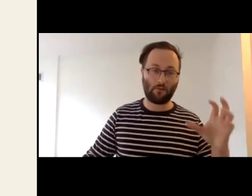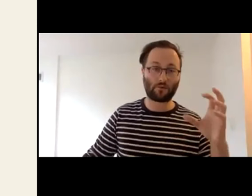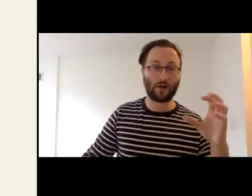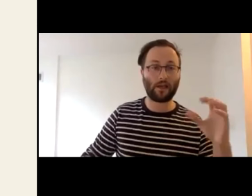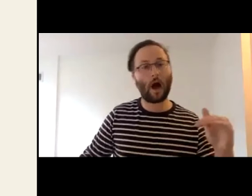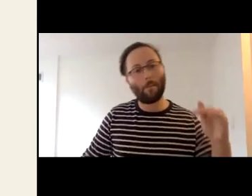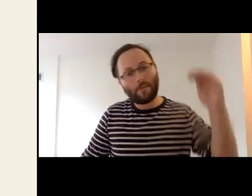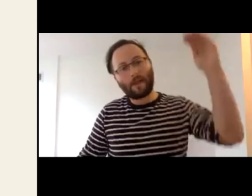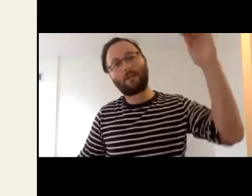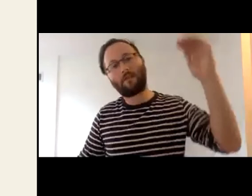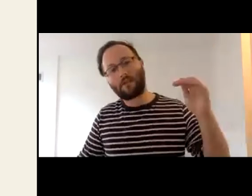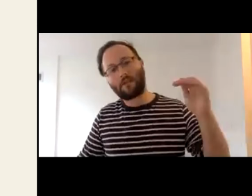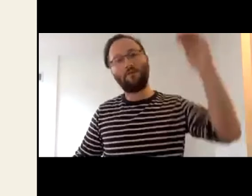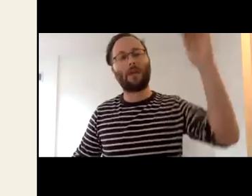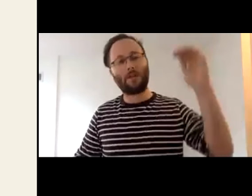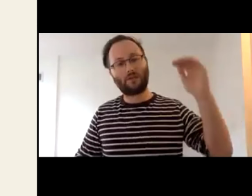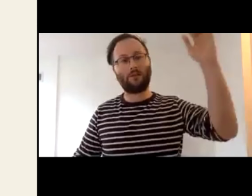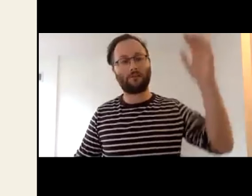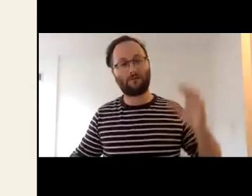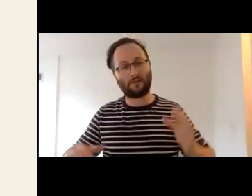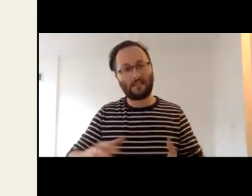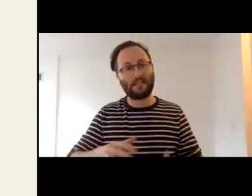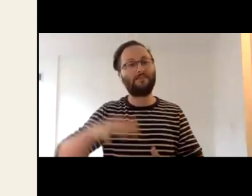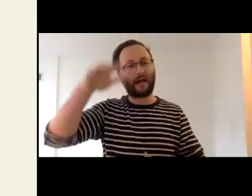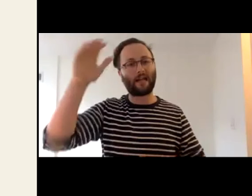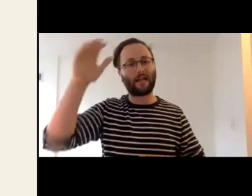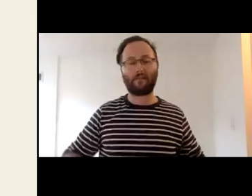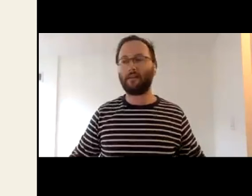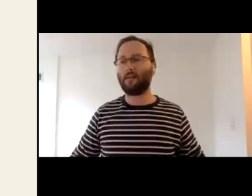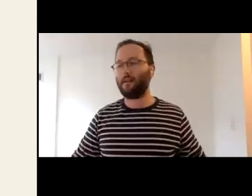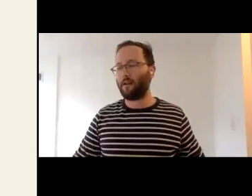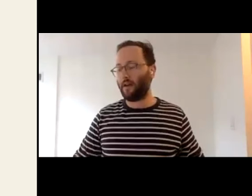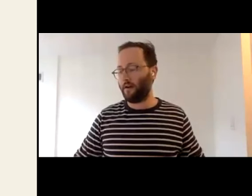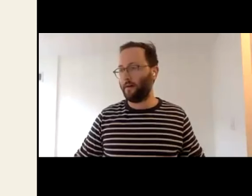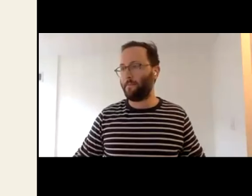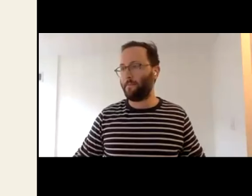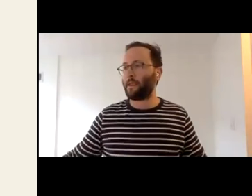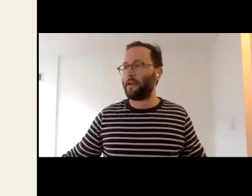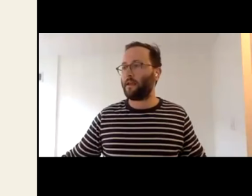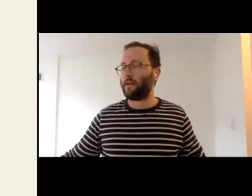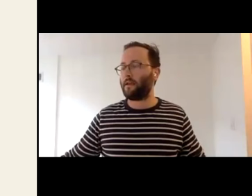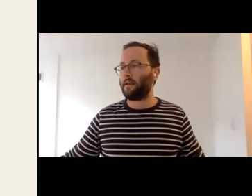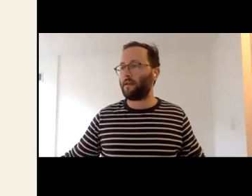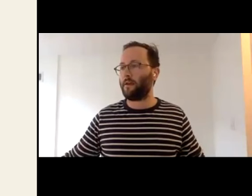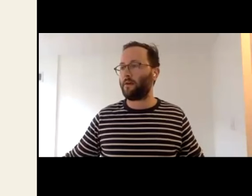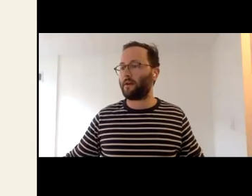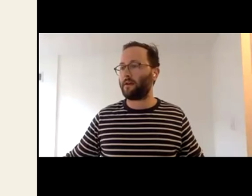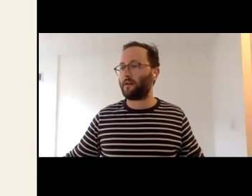about when we're trying to up that communication, sort of de-flatten it,